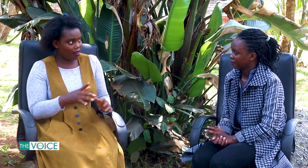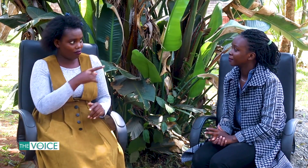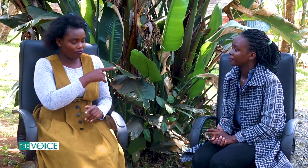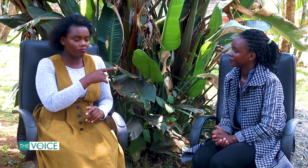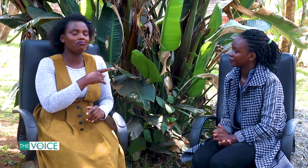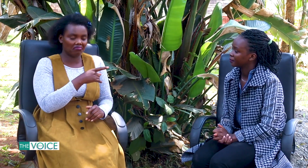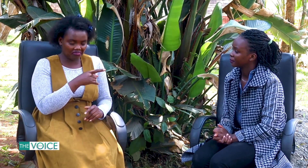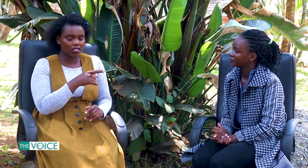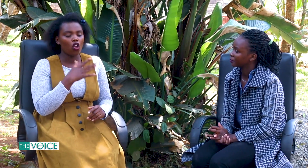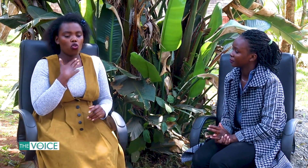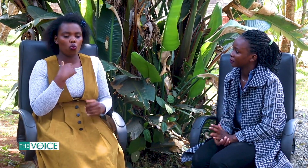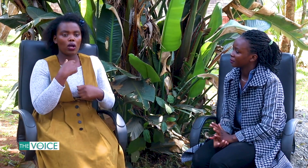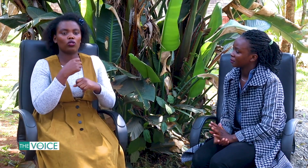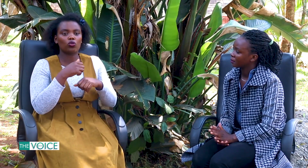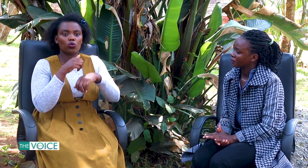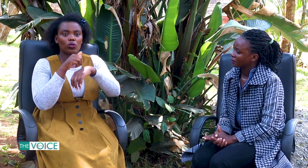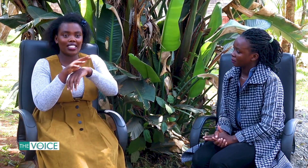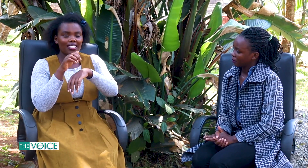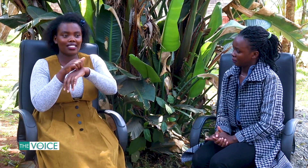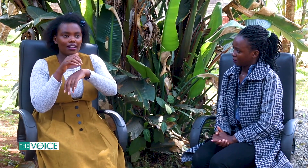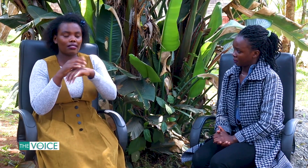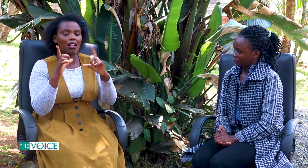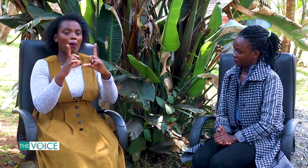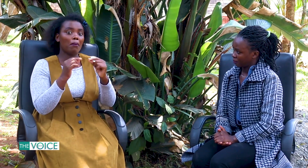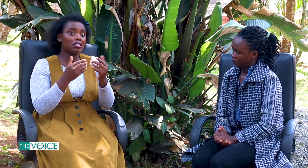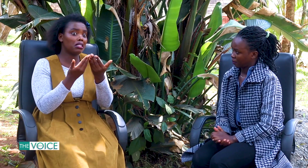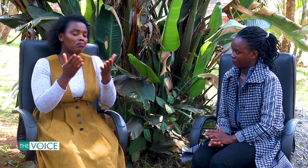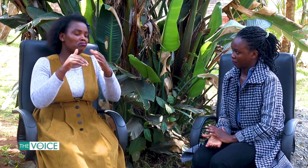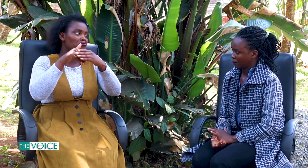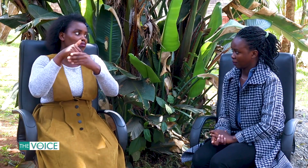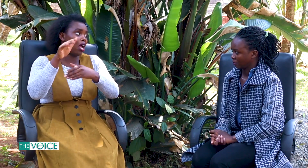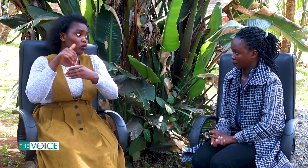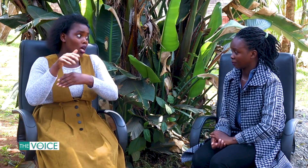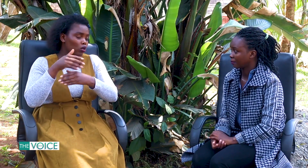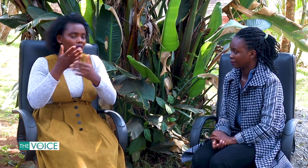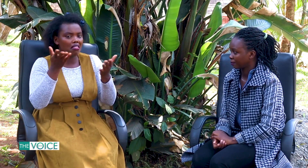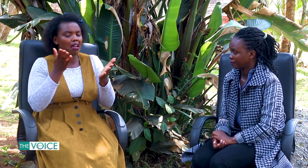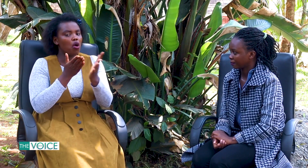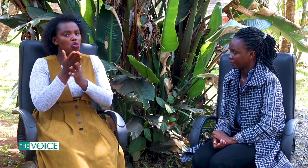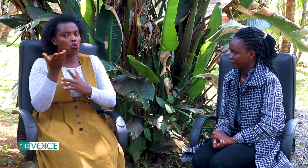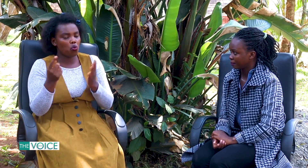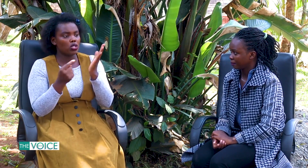As a content creator, you are now transitioning to the digital world.